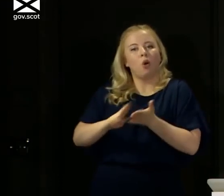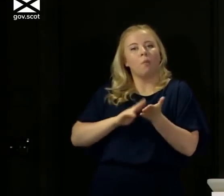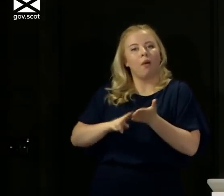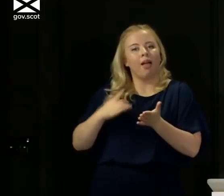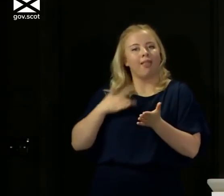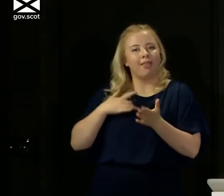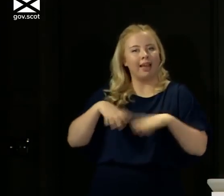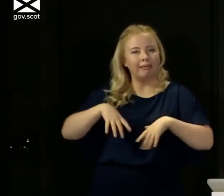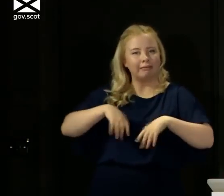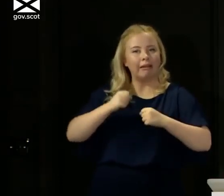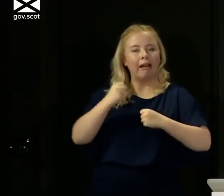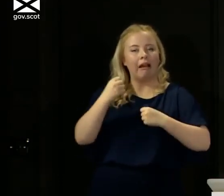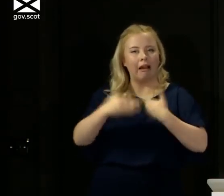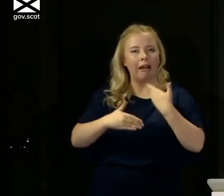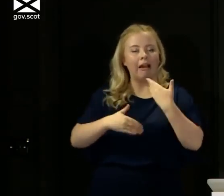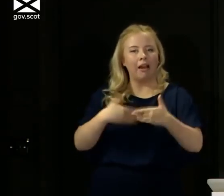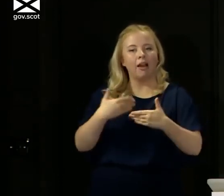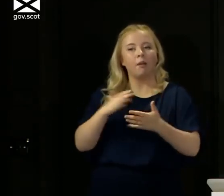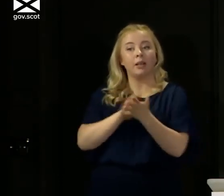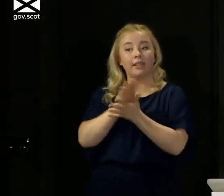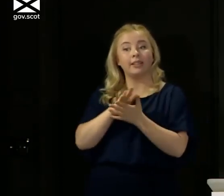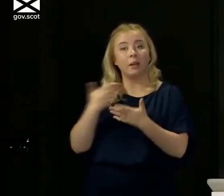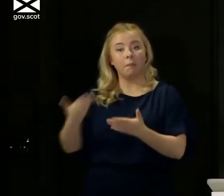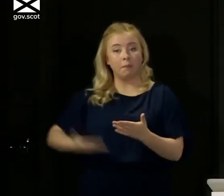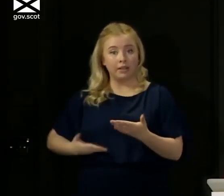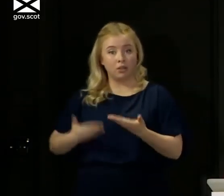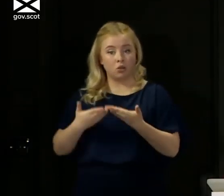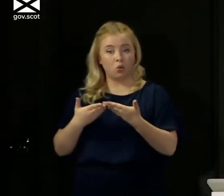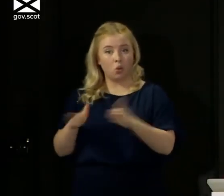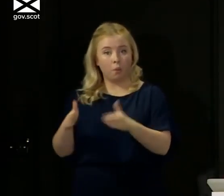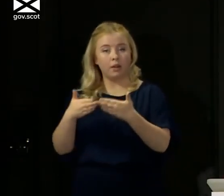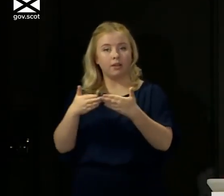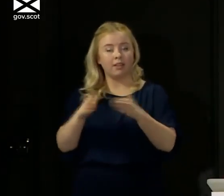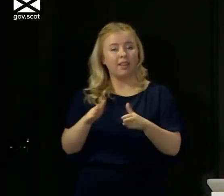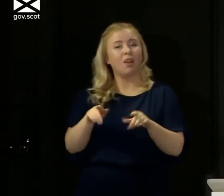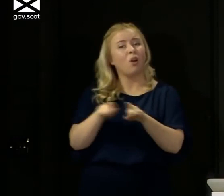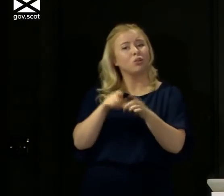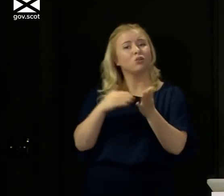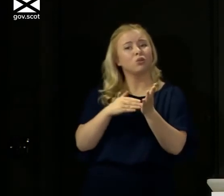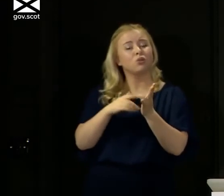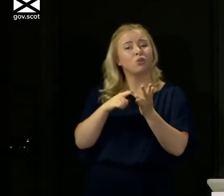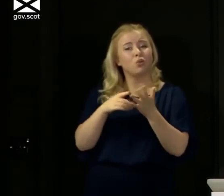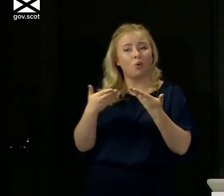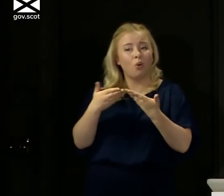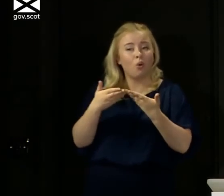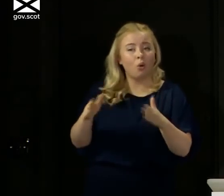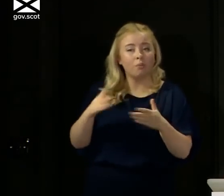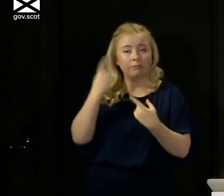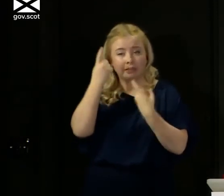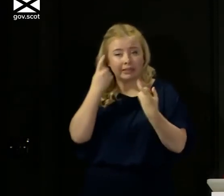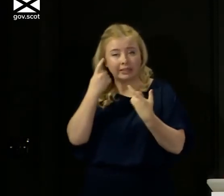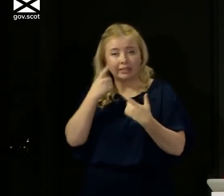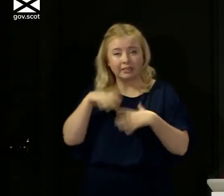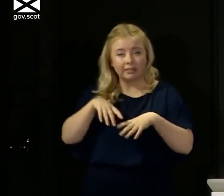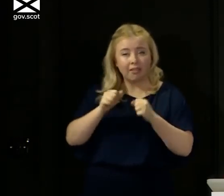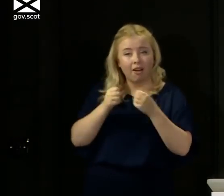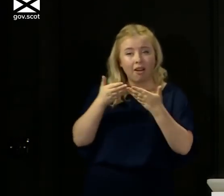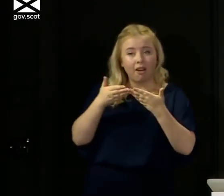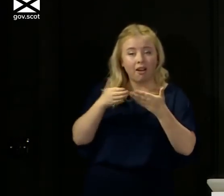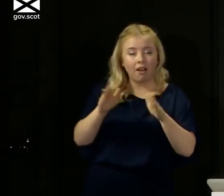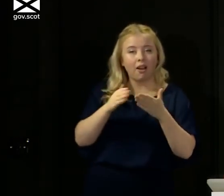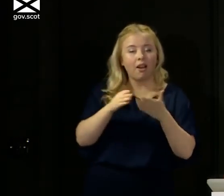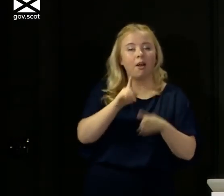life, enable businesses to open up again safely, enable places like zoos that have been closed to think about opening up again. But